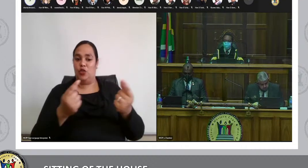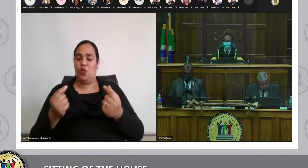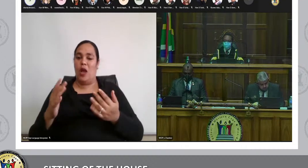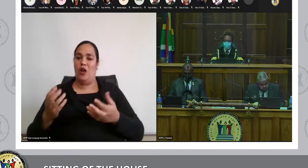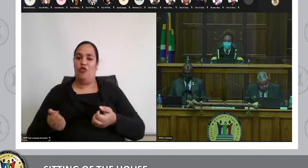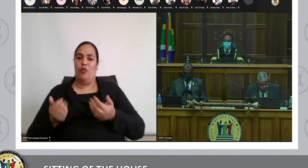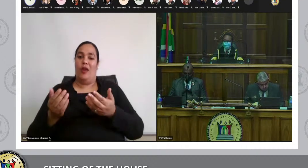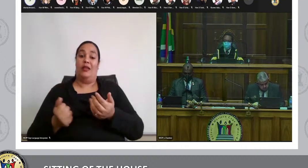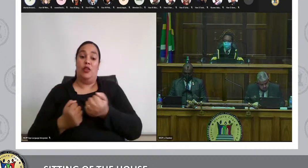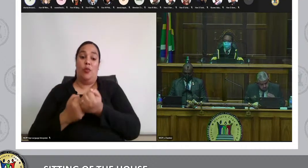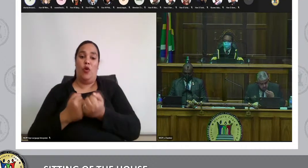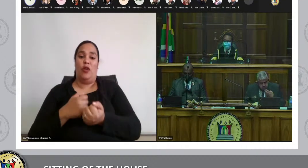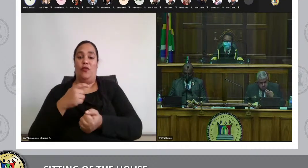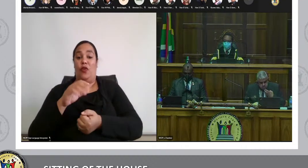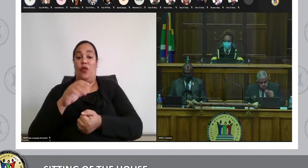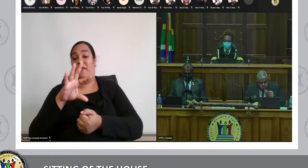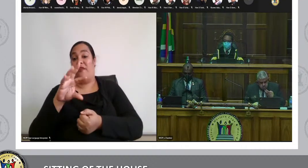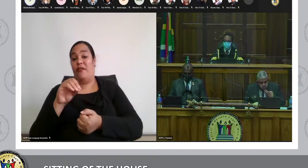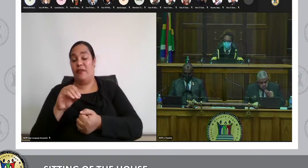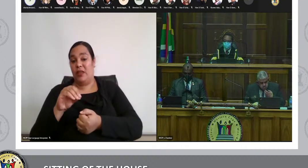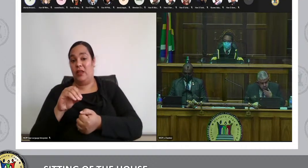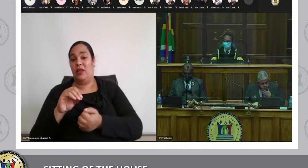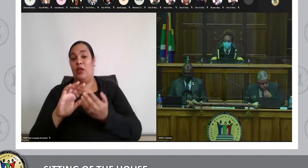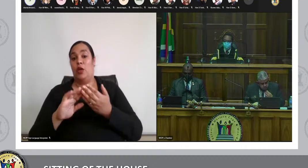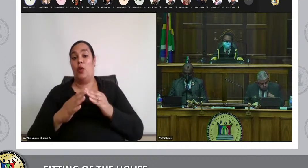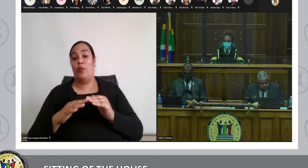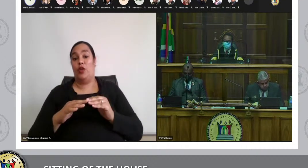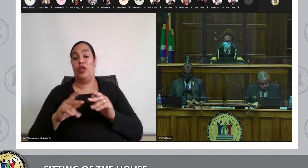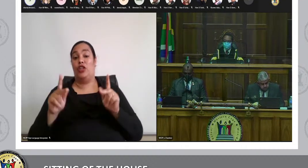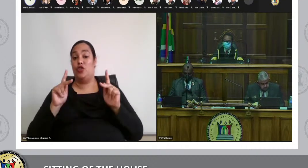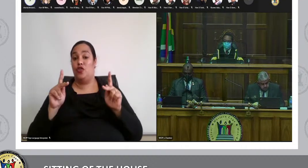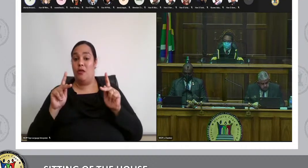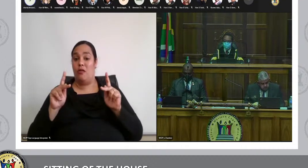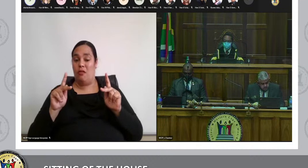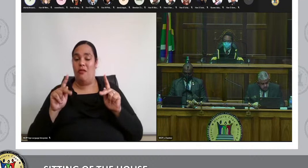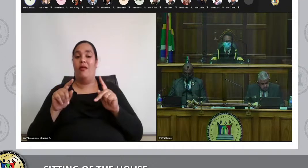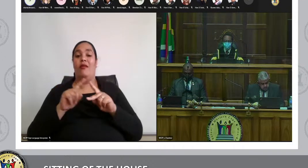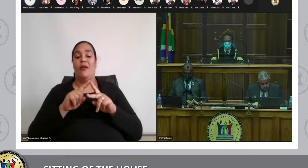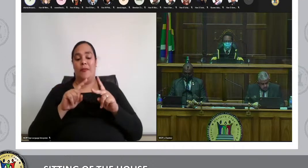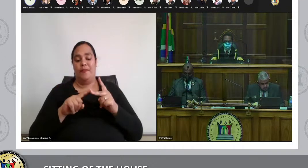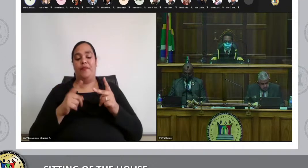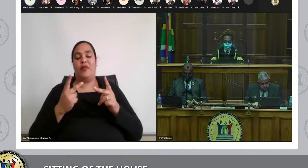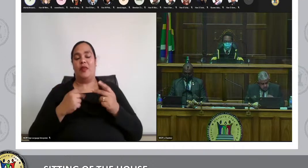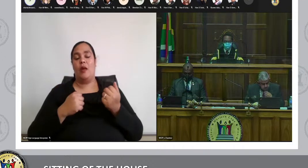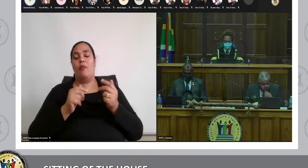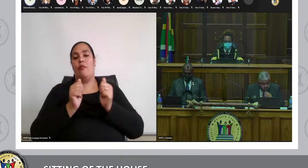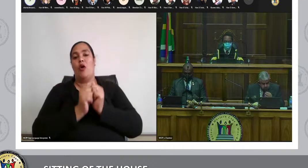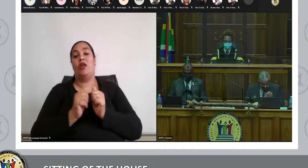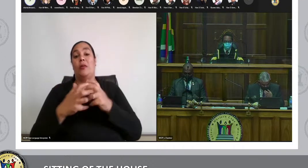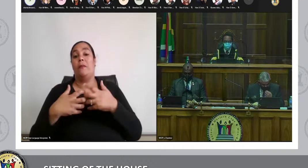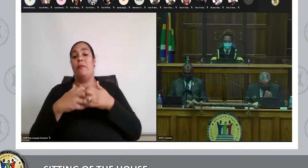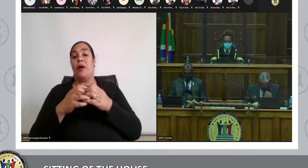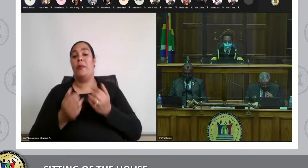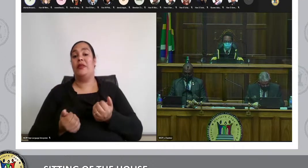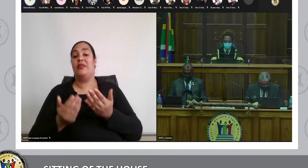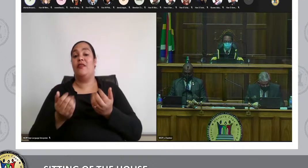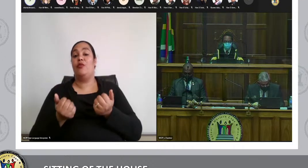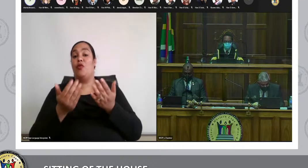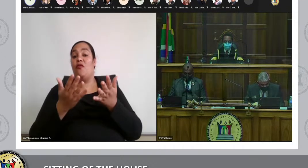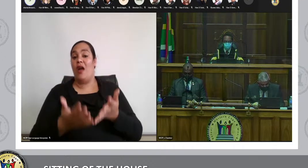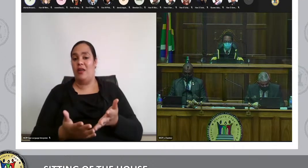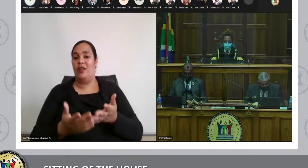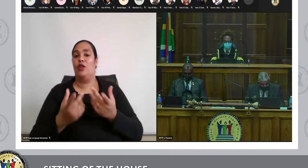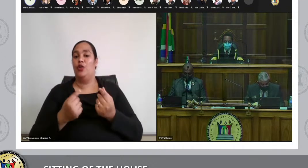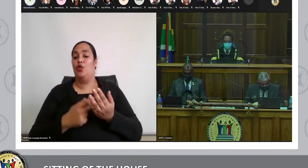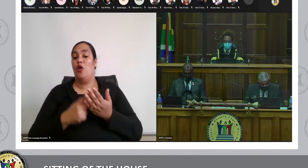providing support to 353 community kitchens. We have also partnered with an established service provider to pilot